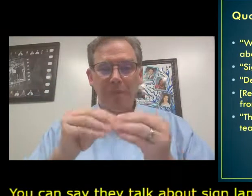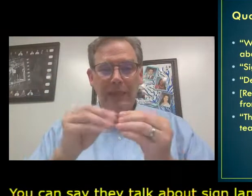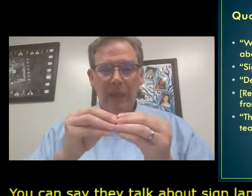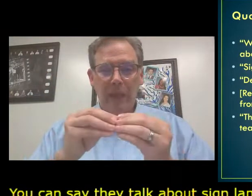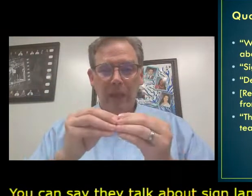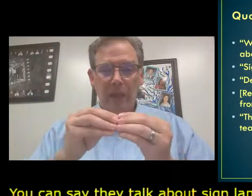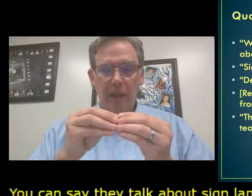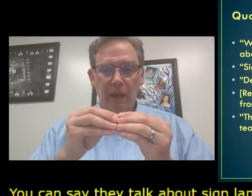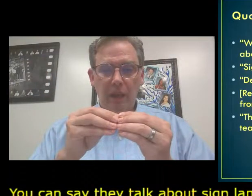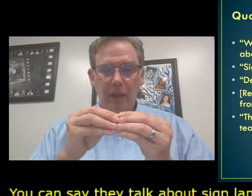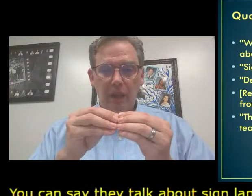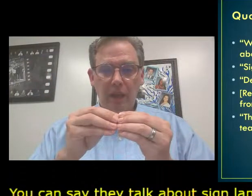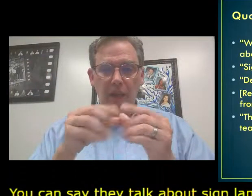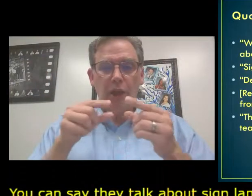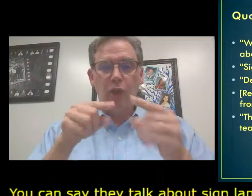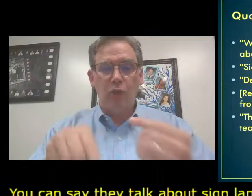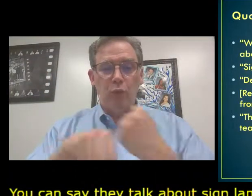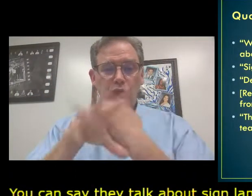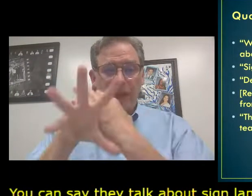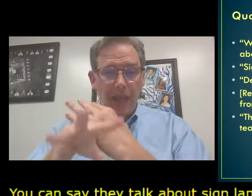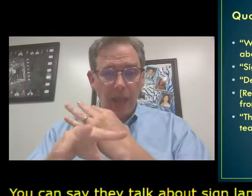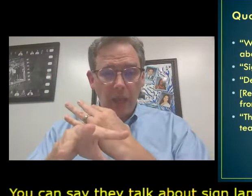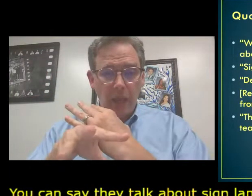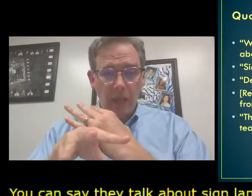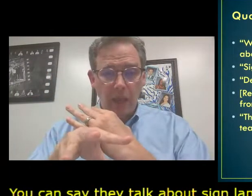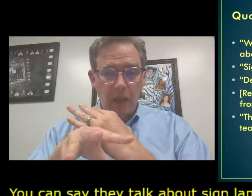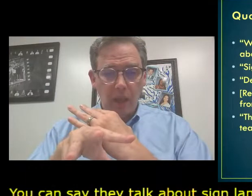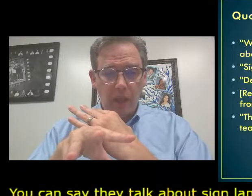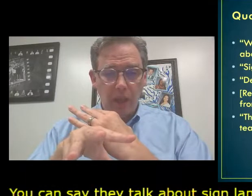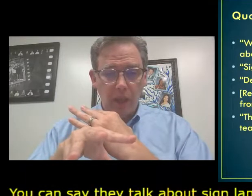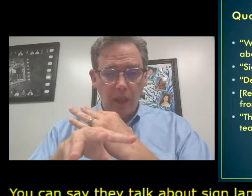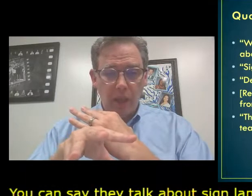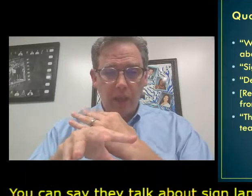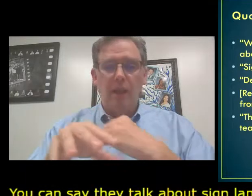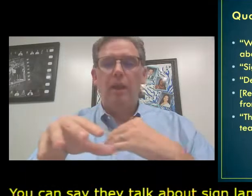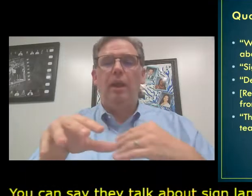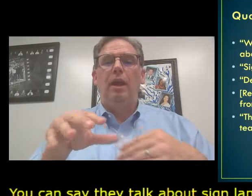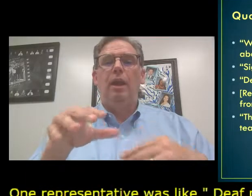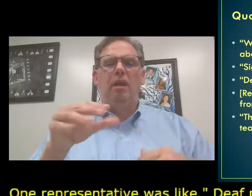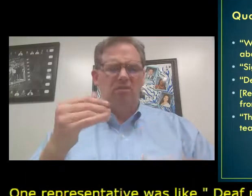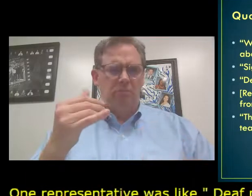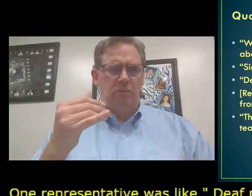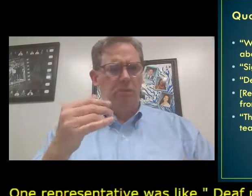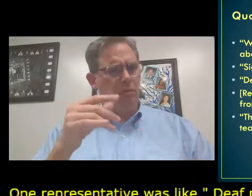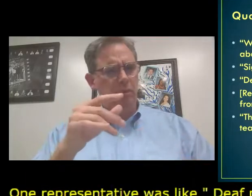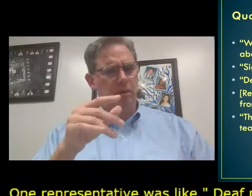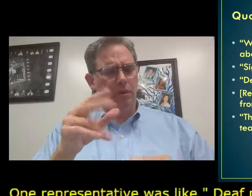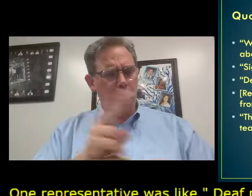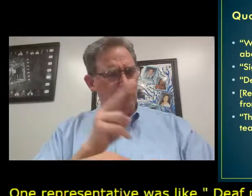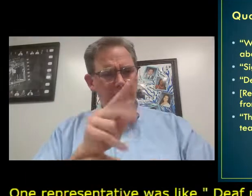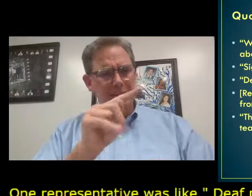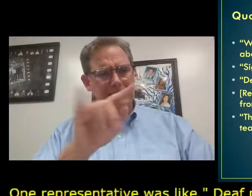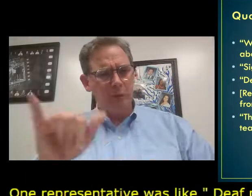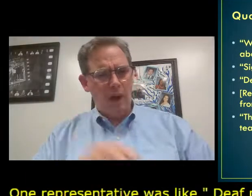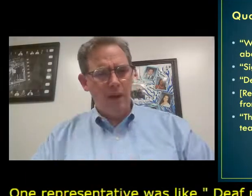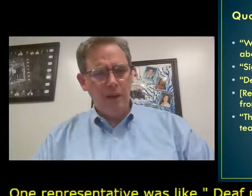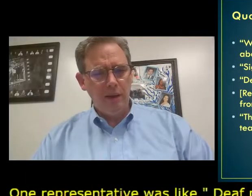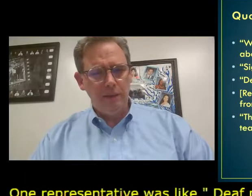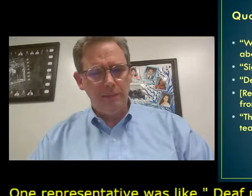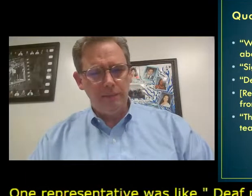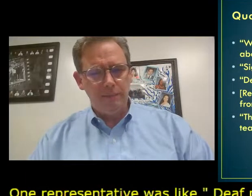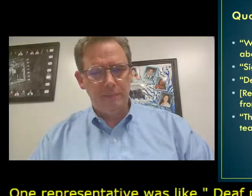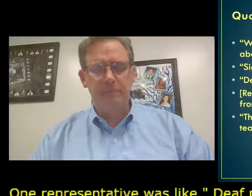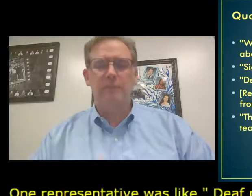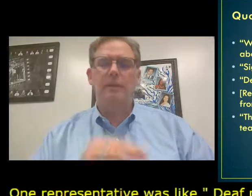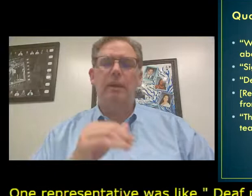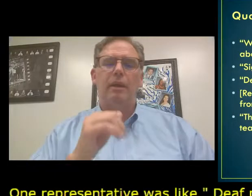When making a call, sometimes during a meeting, on a video phone or video